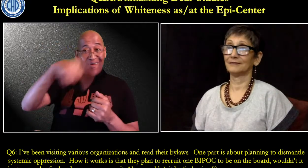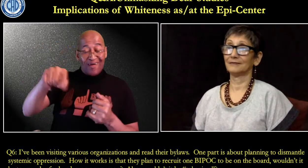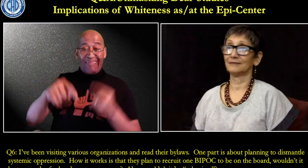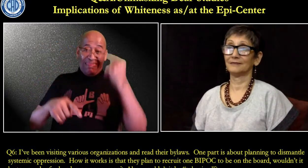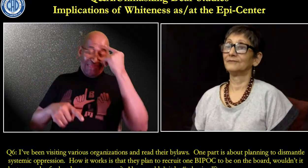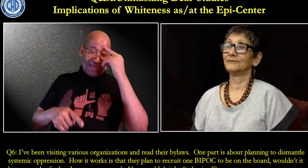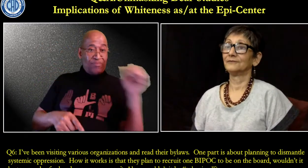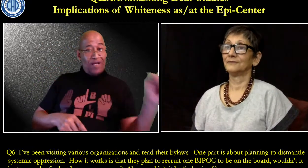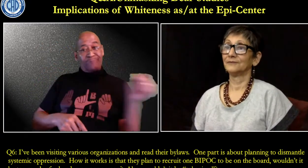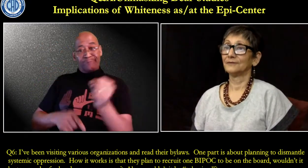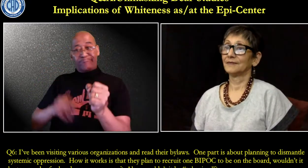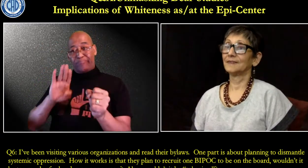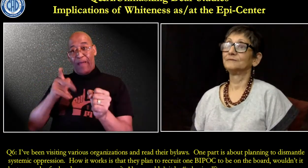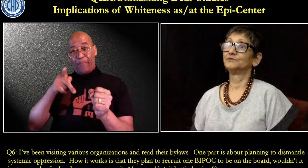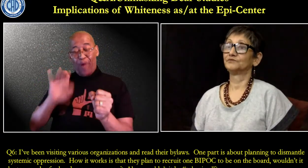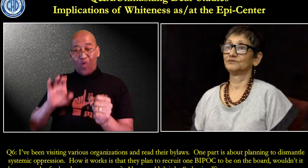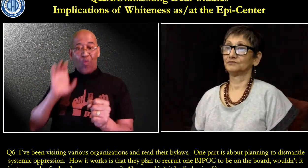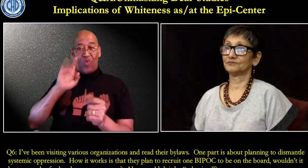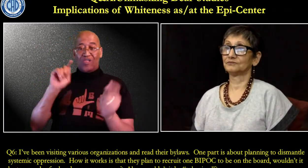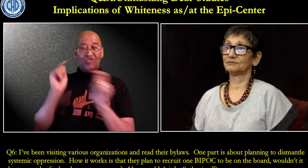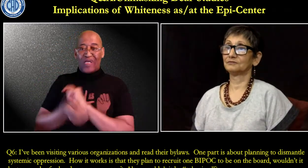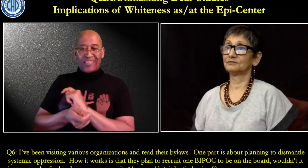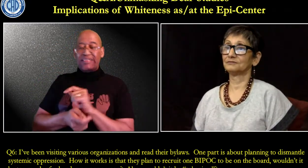But now,